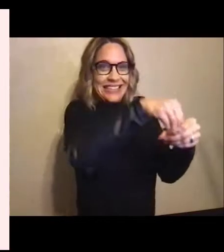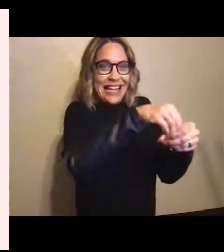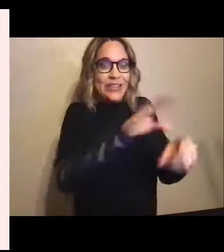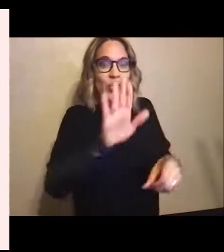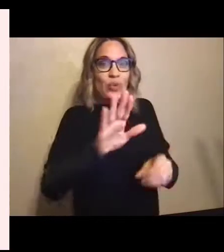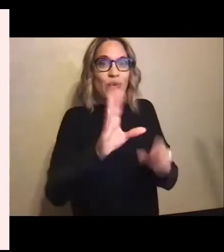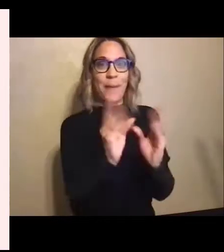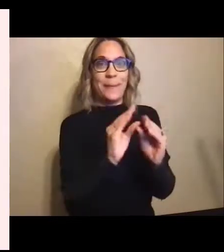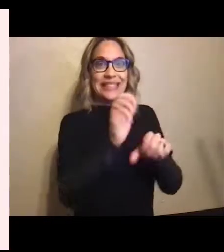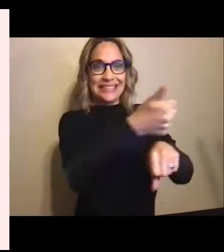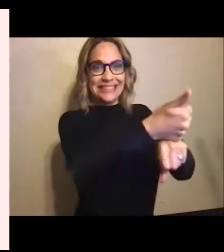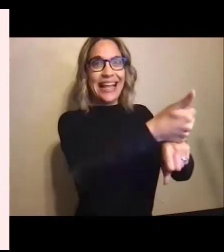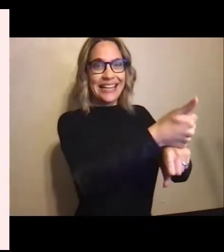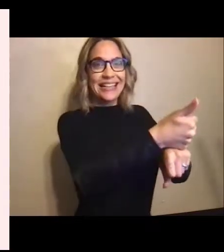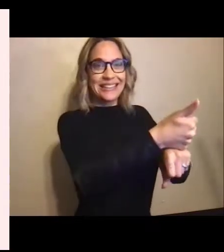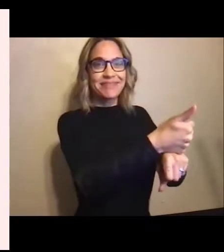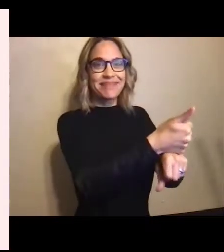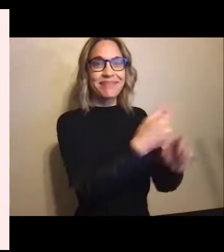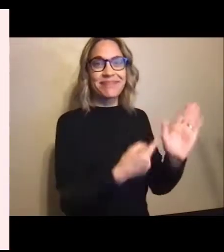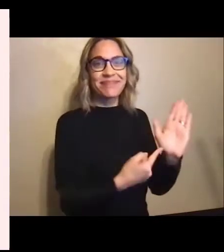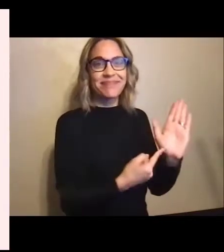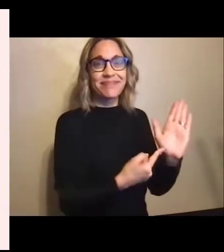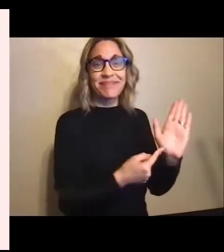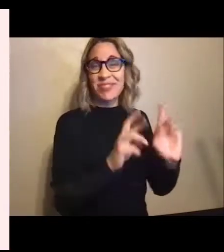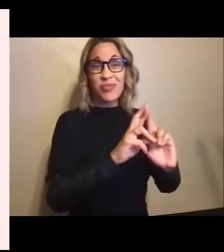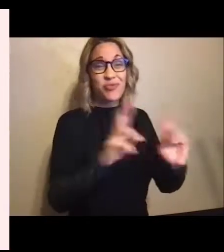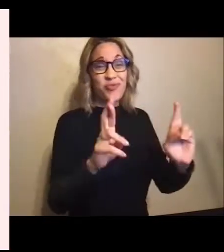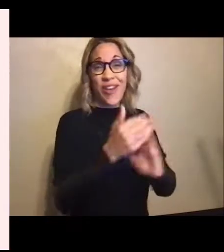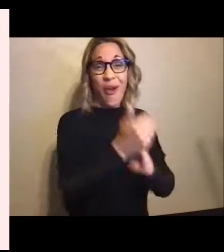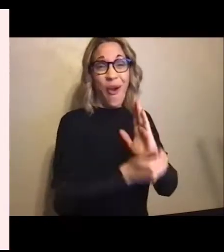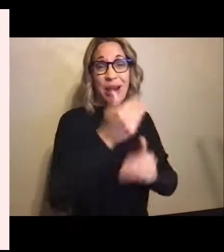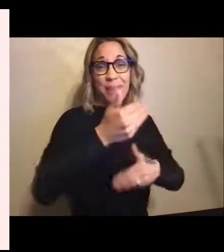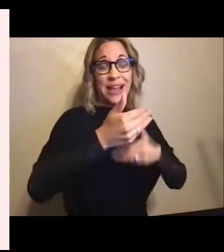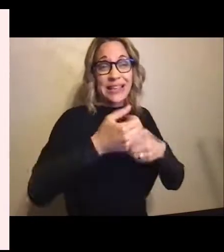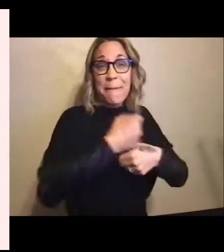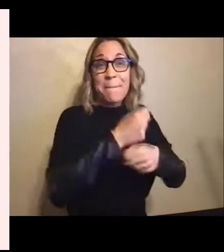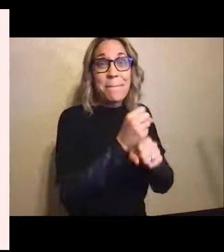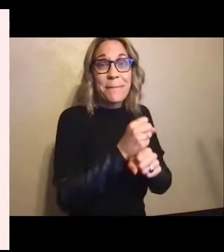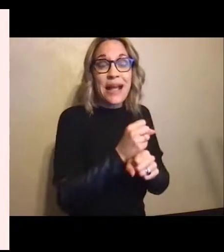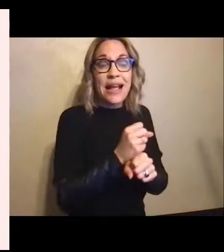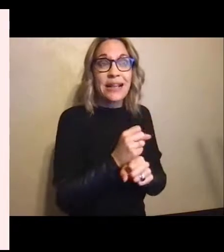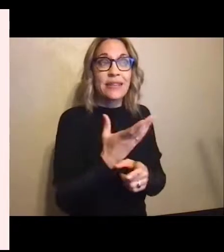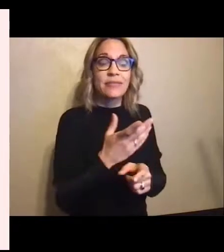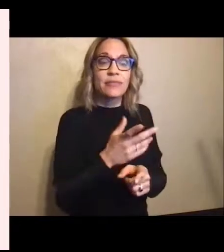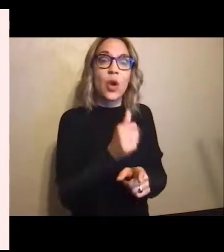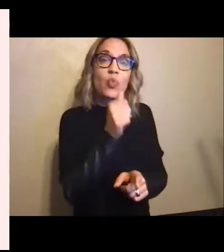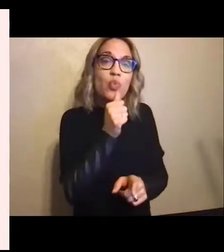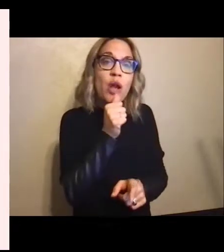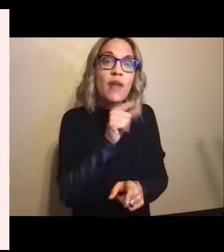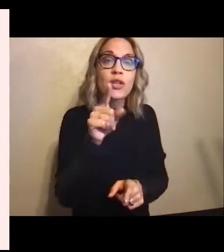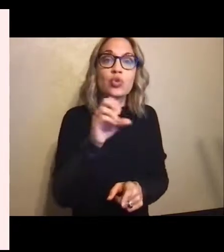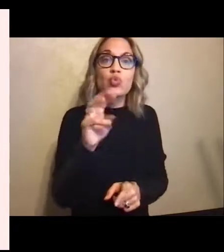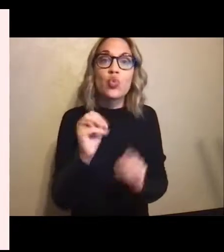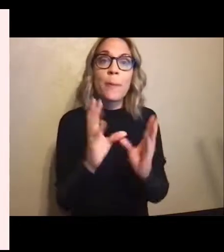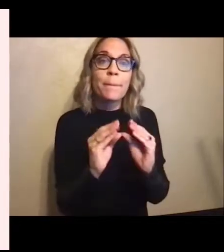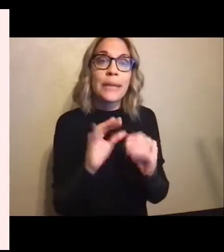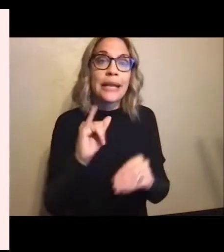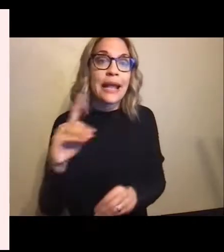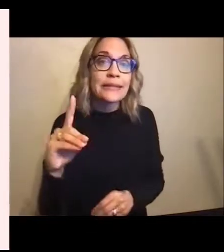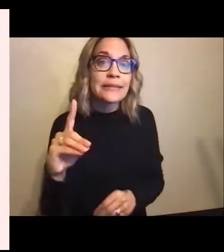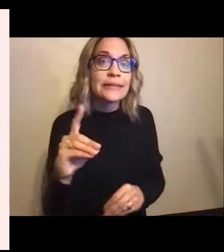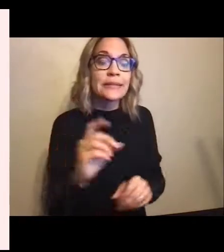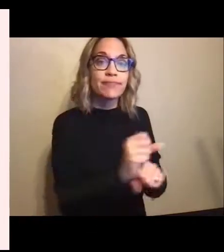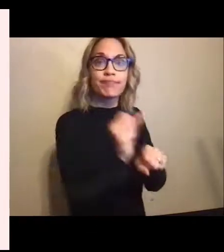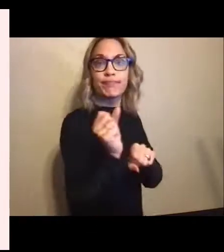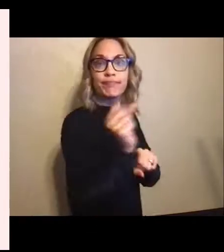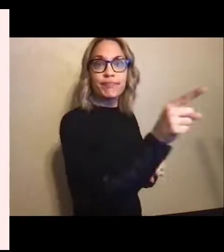calendar or account to the calendar. So then everything is just automated, and it would make like a